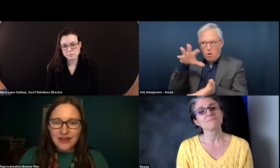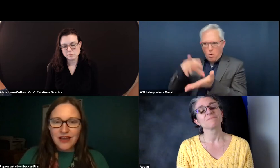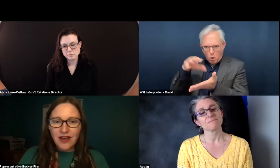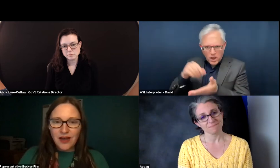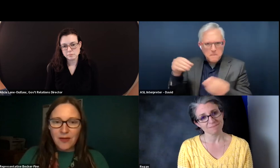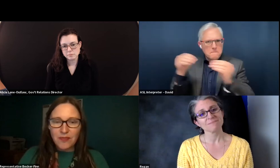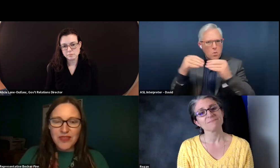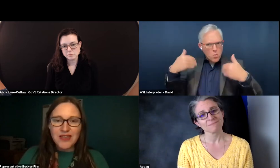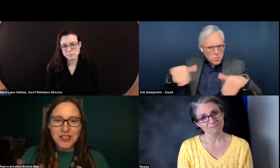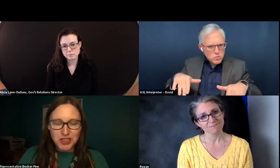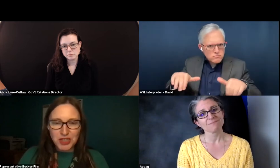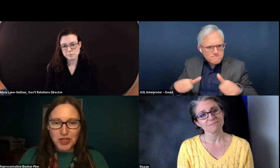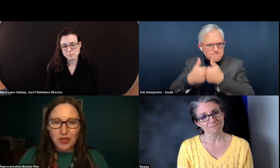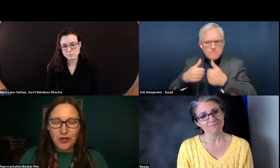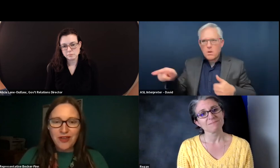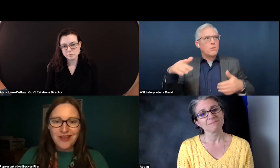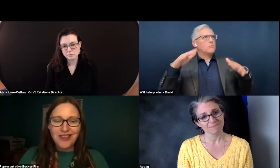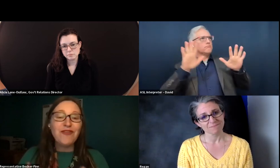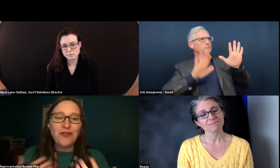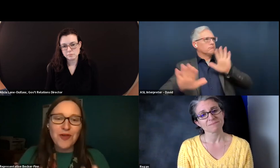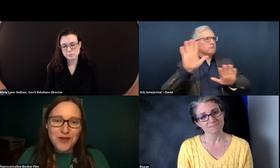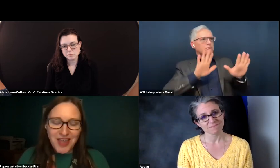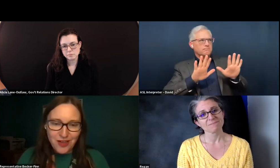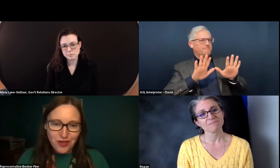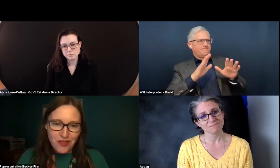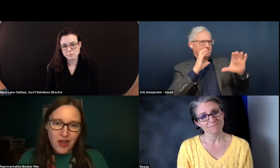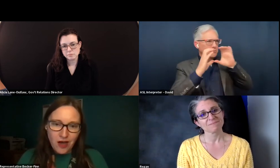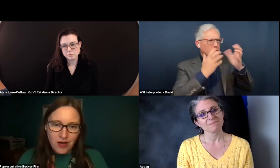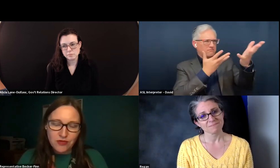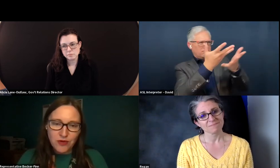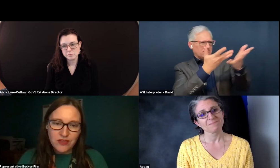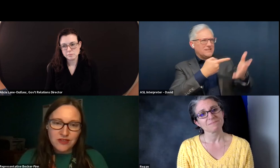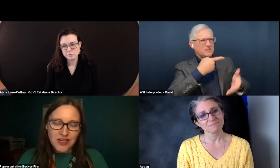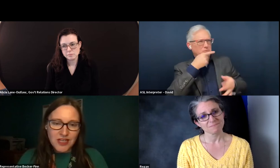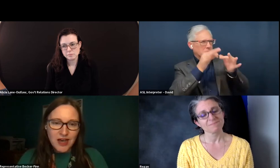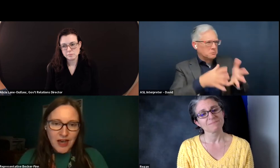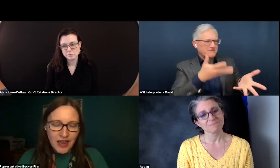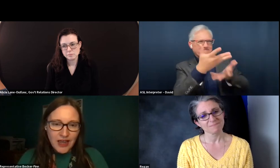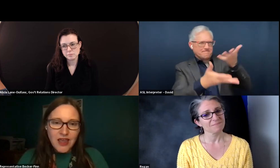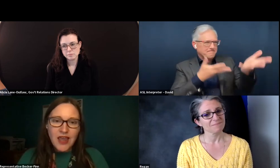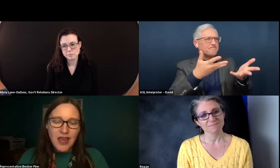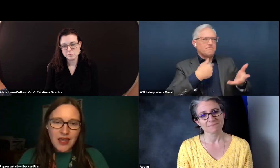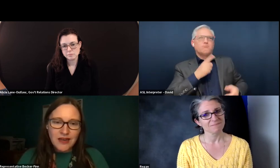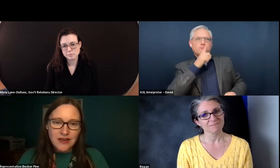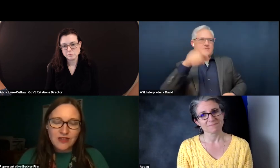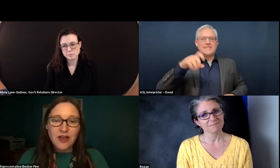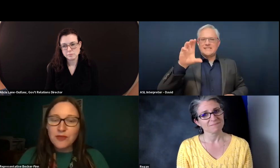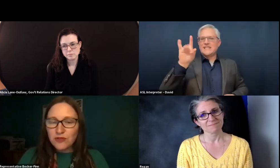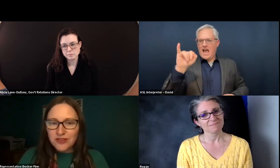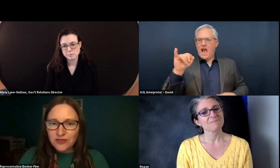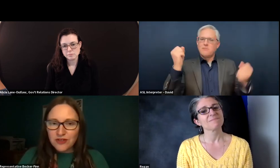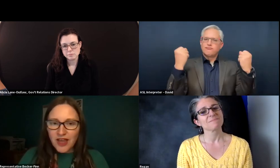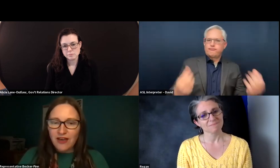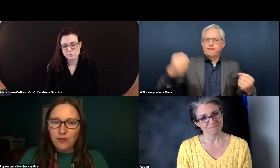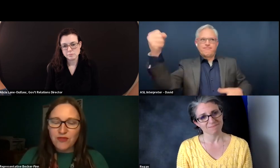needed the additional level of communication that comes with a CDI. And some